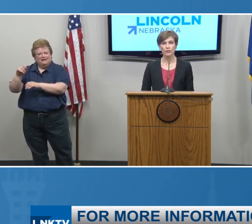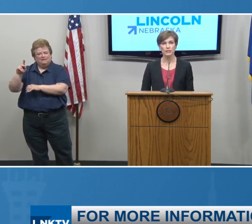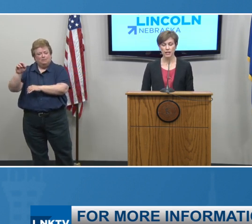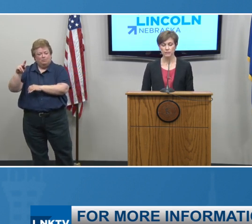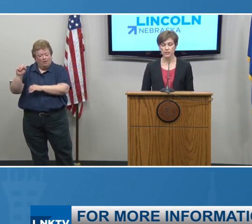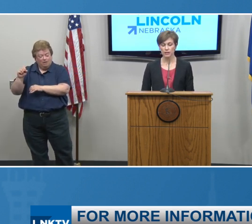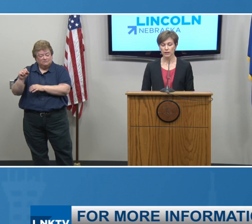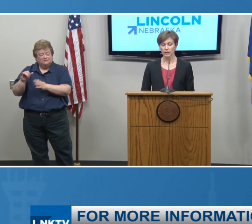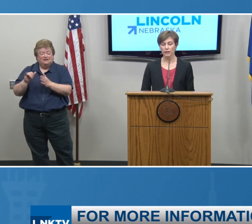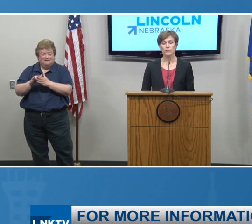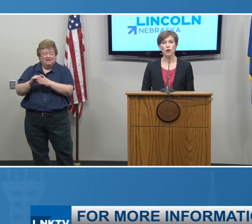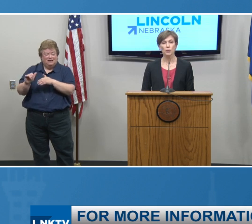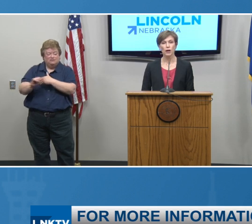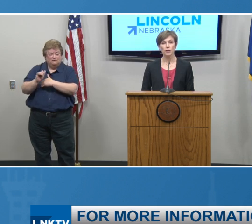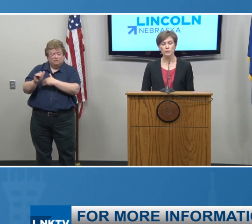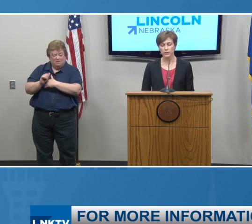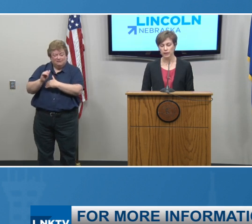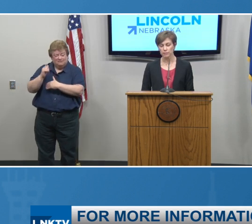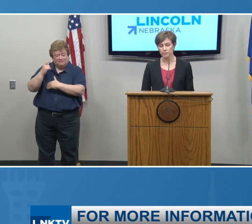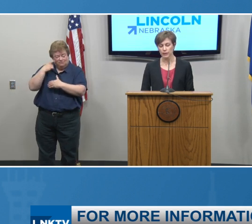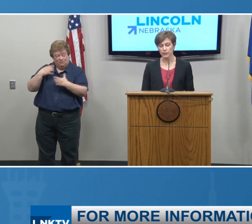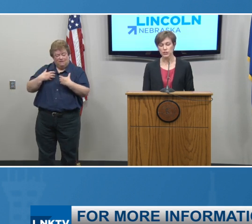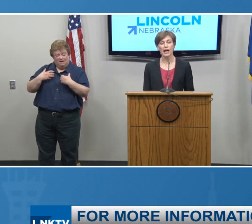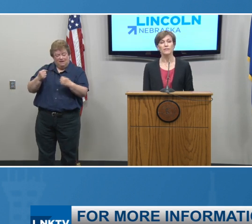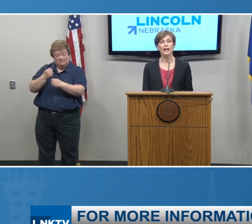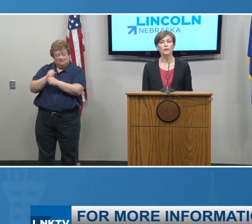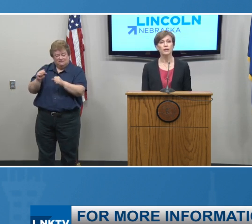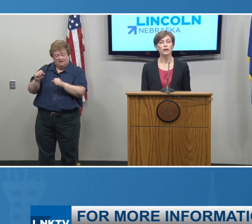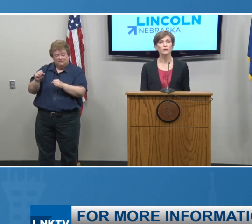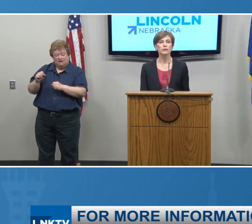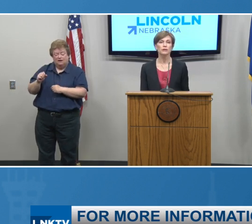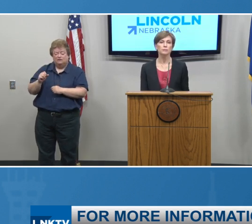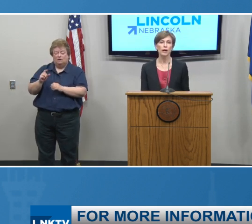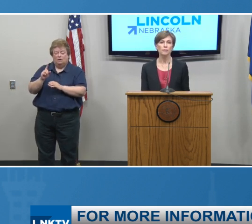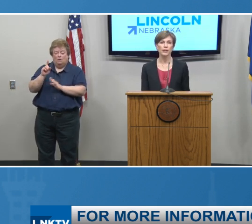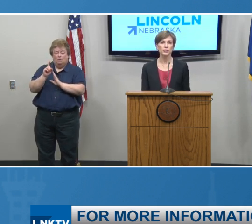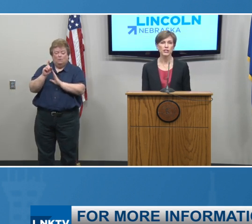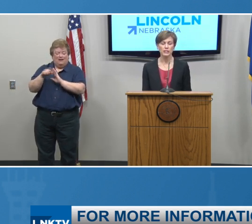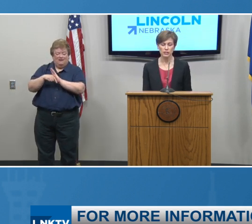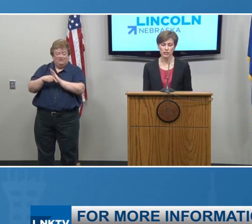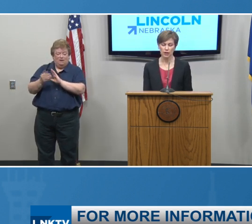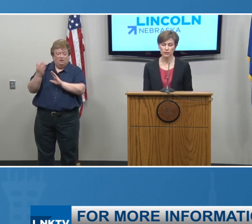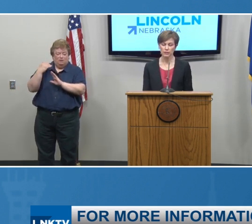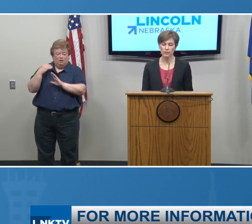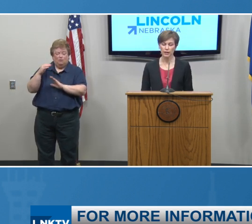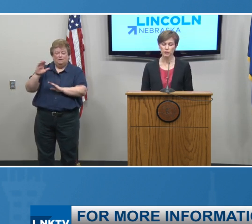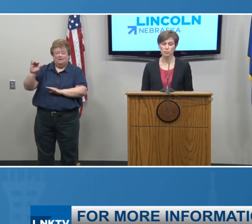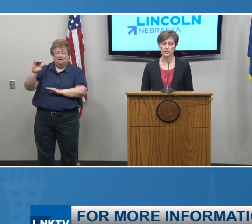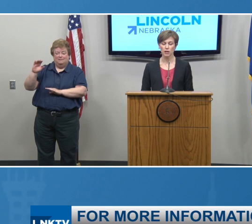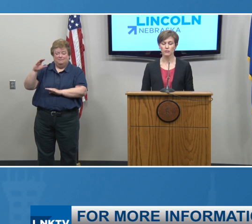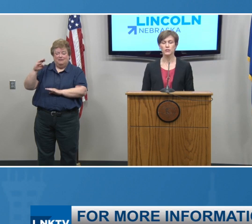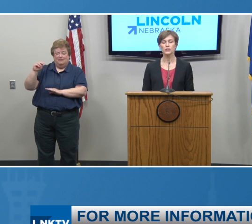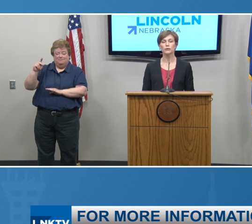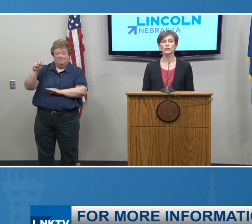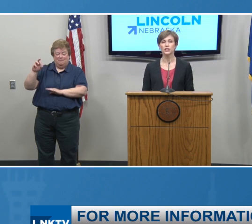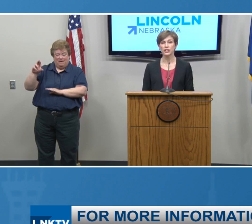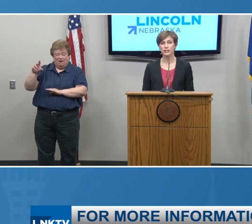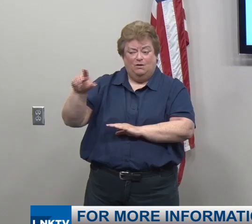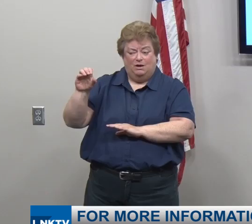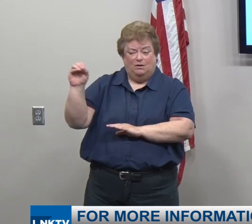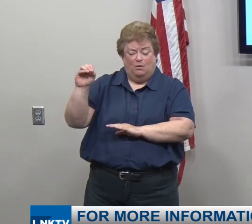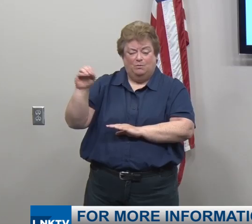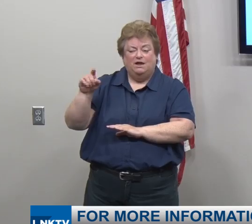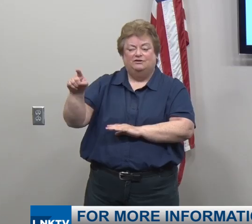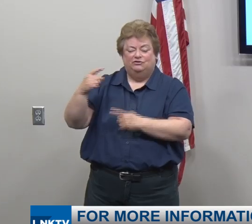threat to the health and safety of the Omaha community. Just half an hour ago, Omaha Mayor Jean Stothert held a press conference during which